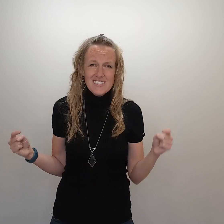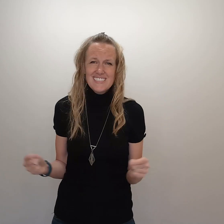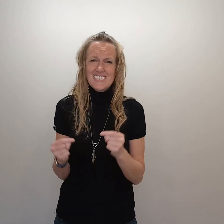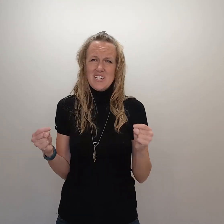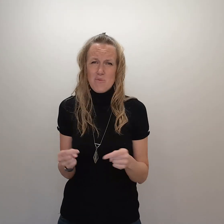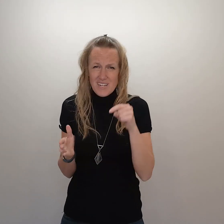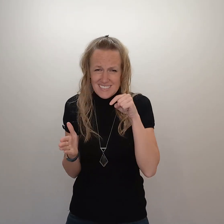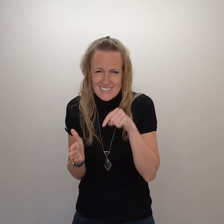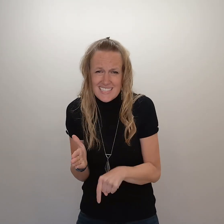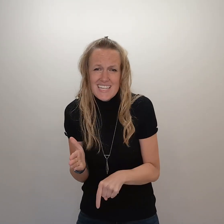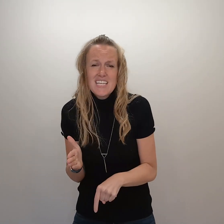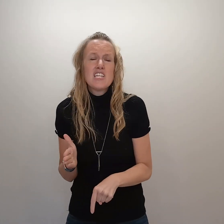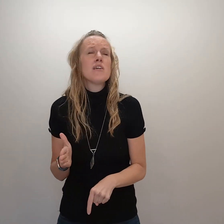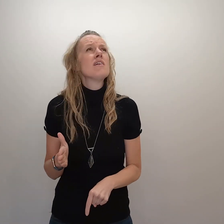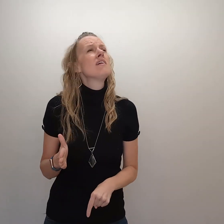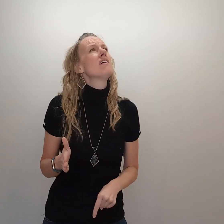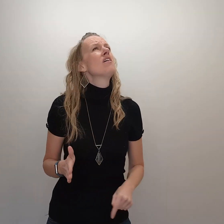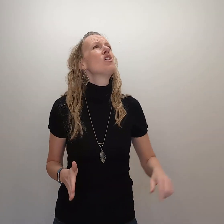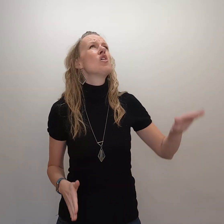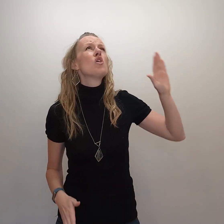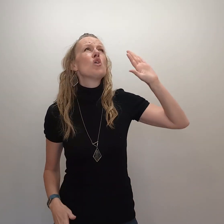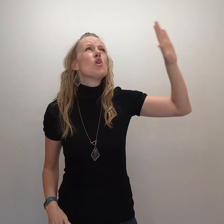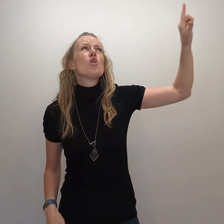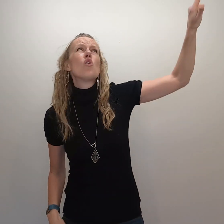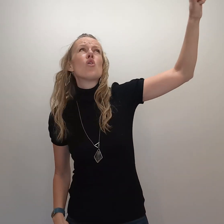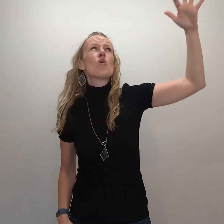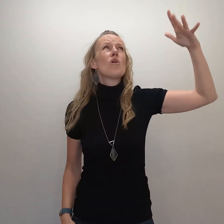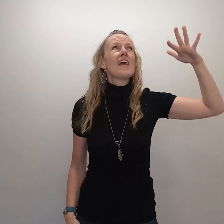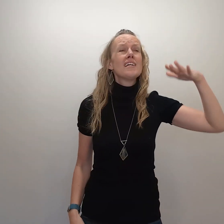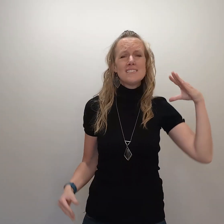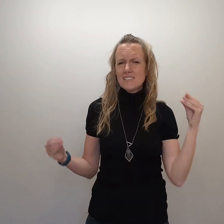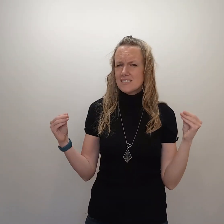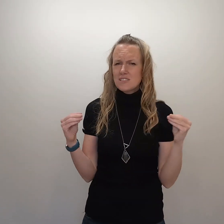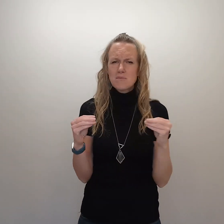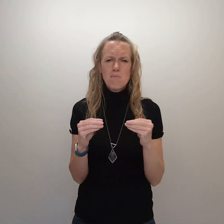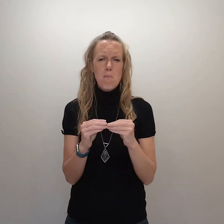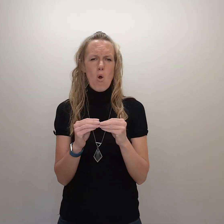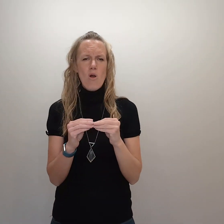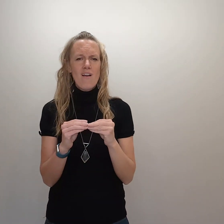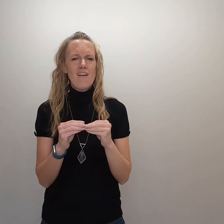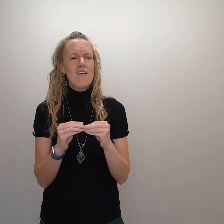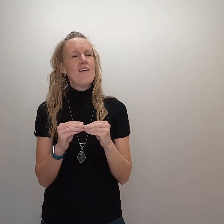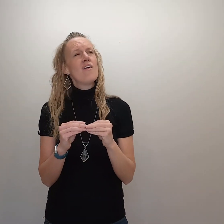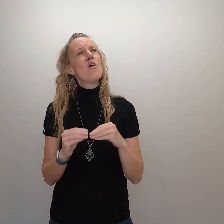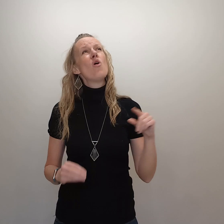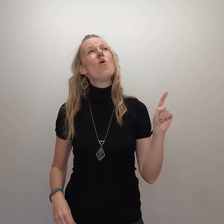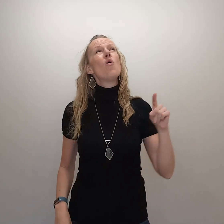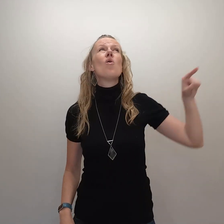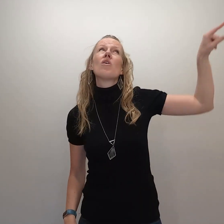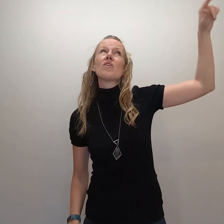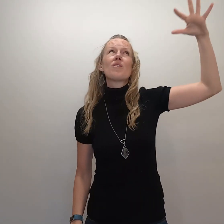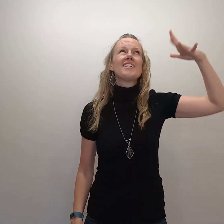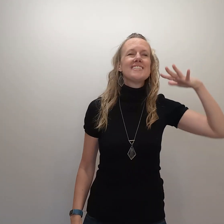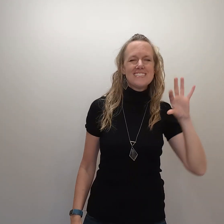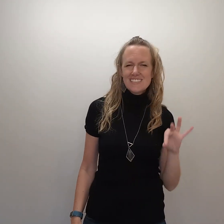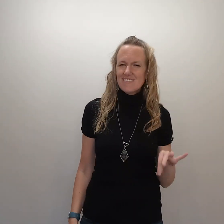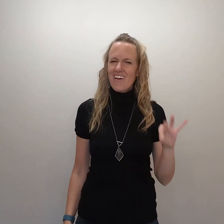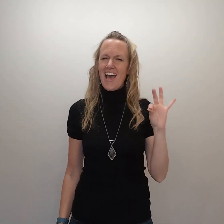you. Where sin runs deep, your grace is more. Where grace is